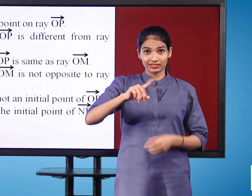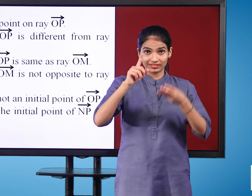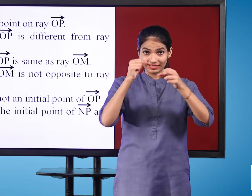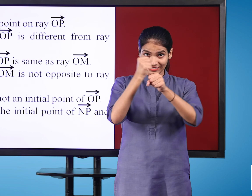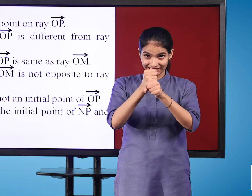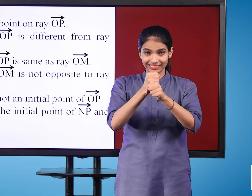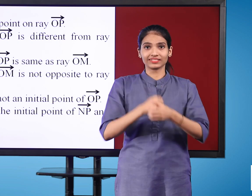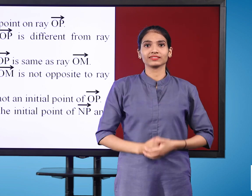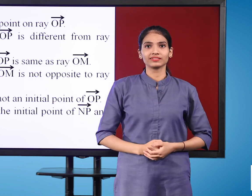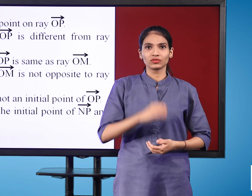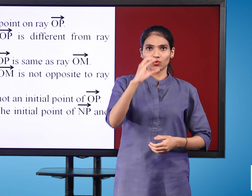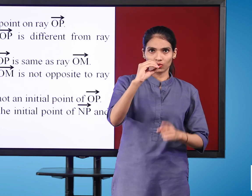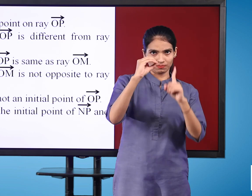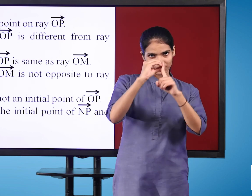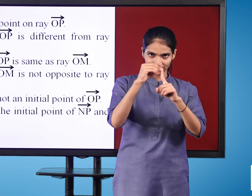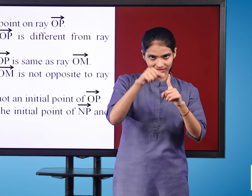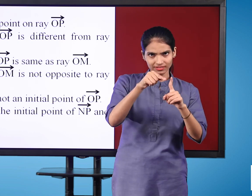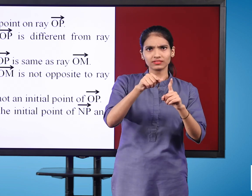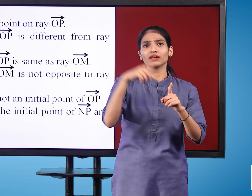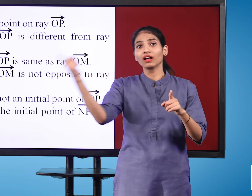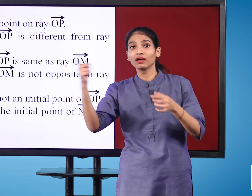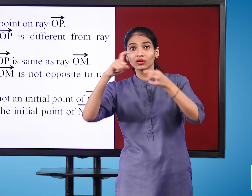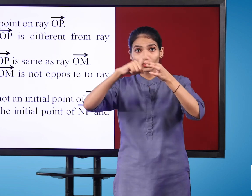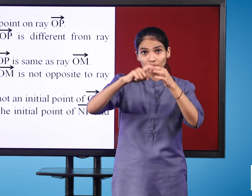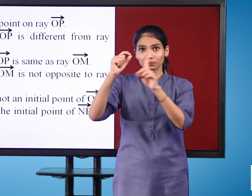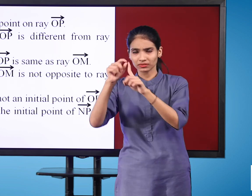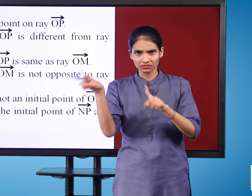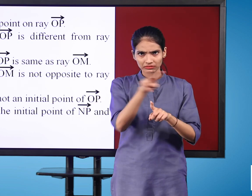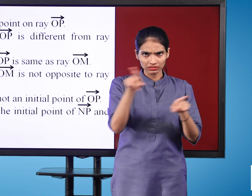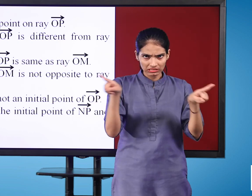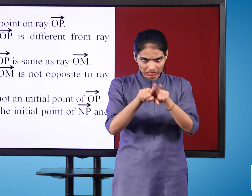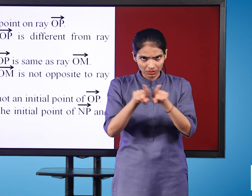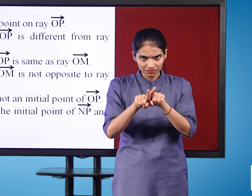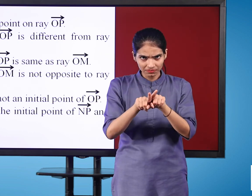G. Ray OP is different from ray QP.